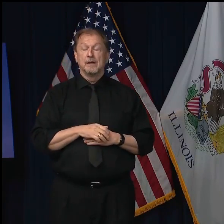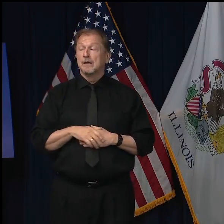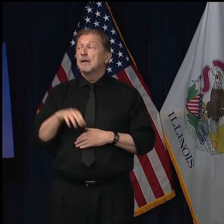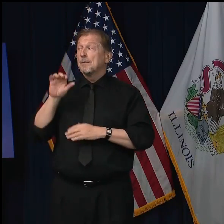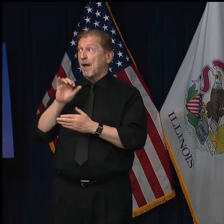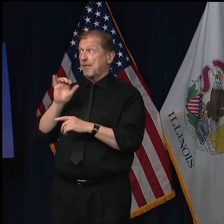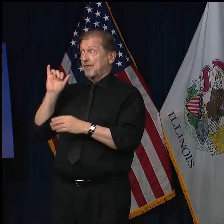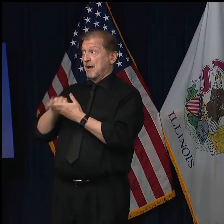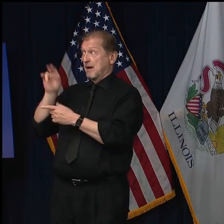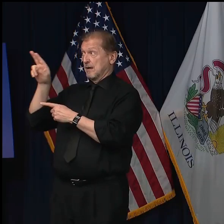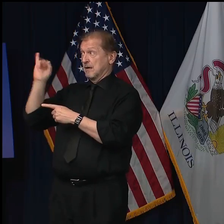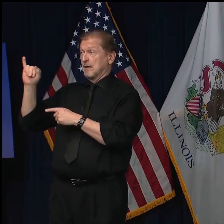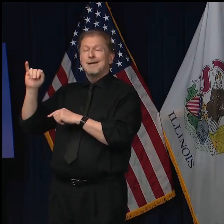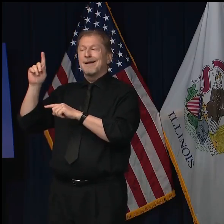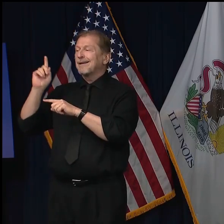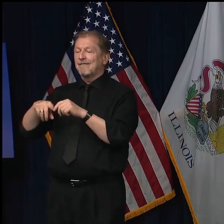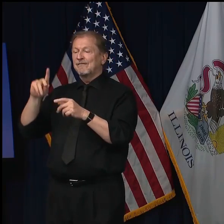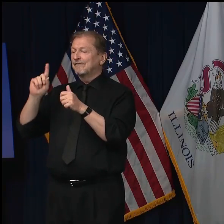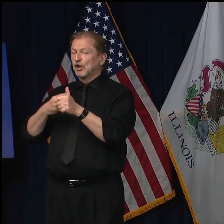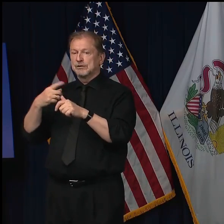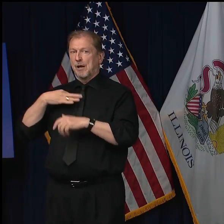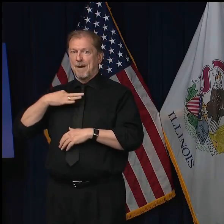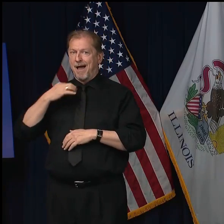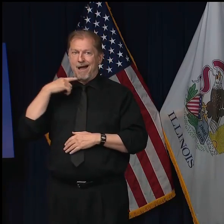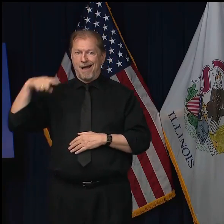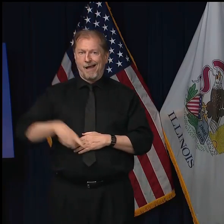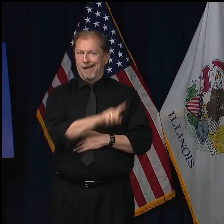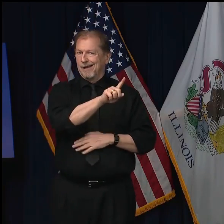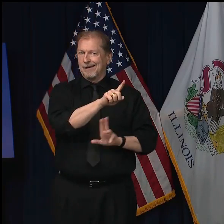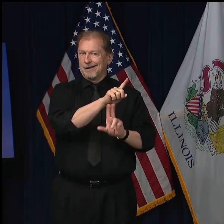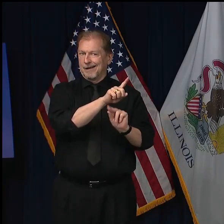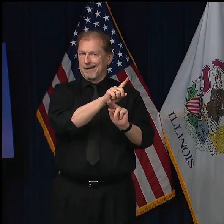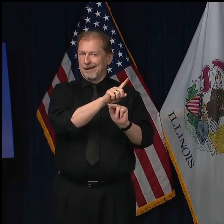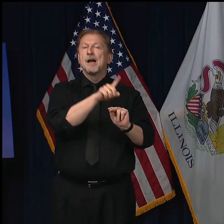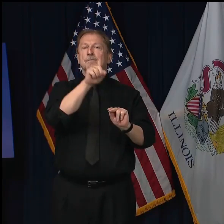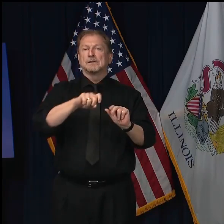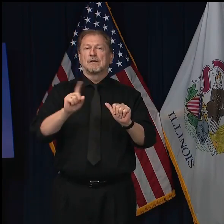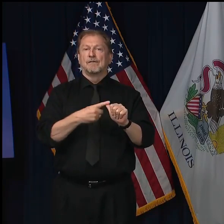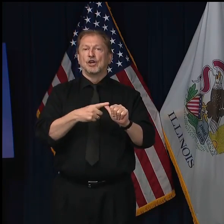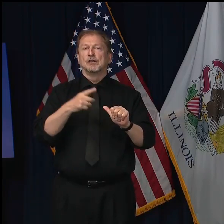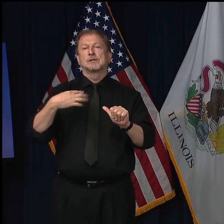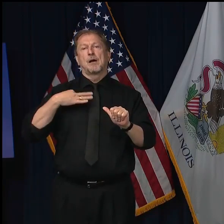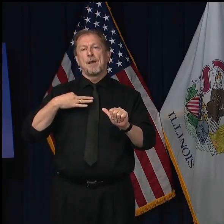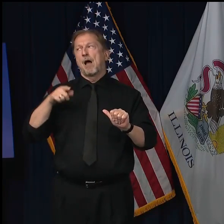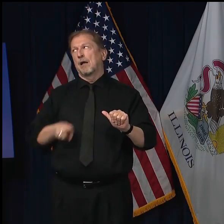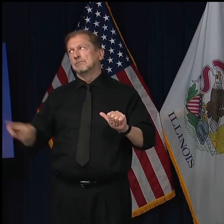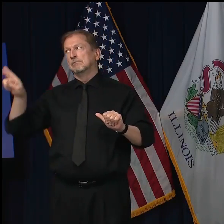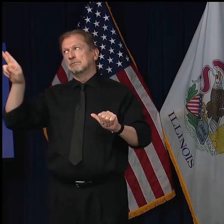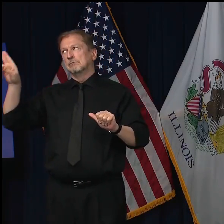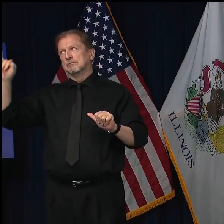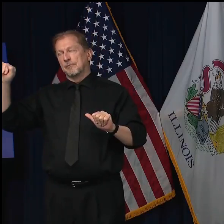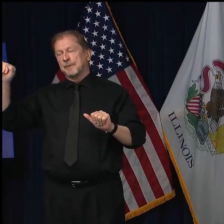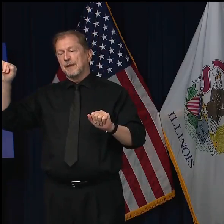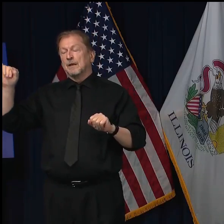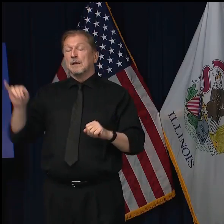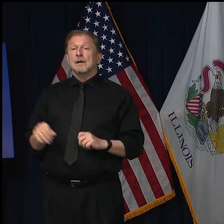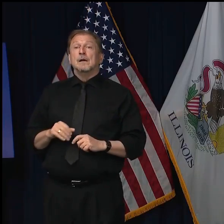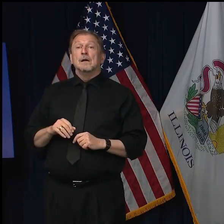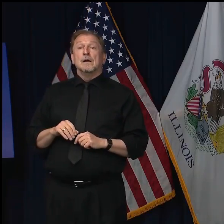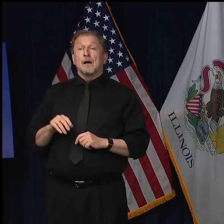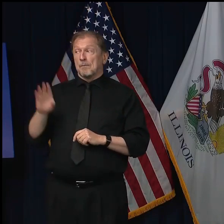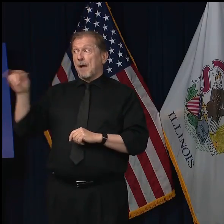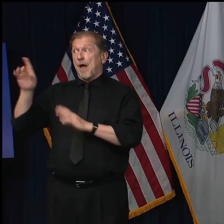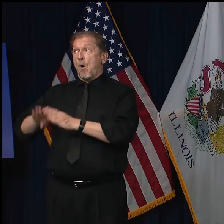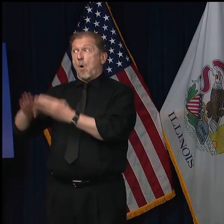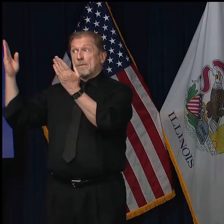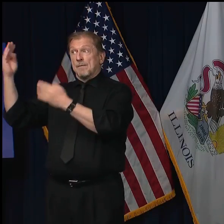first step in determining PUA eligibility according to the federal government. But there's no need to wait until Monday